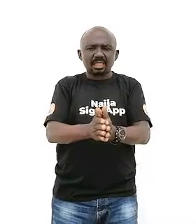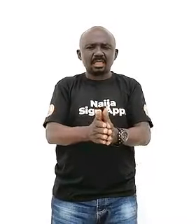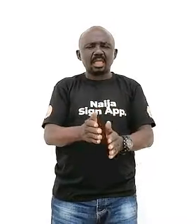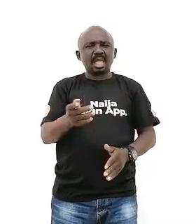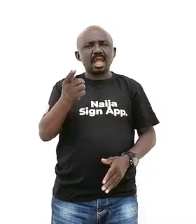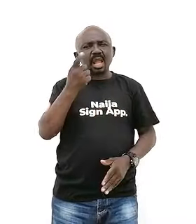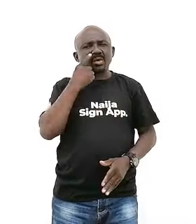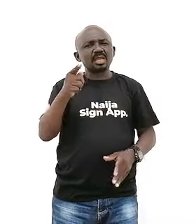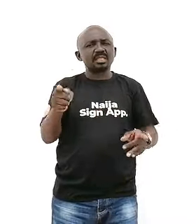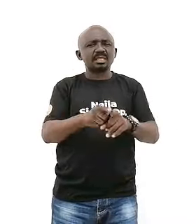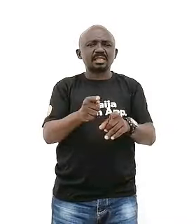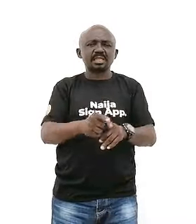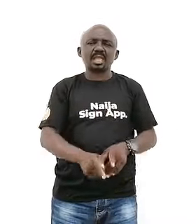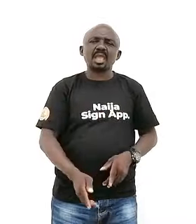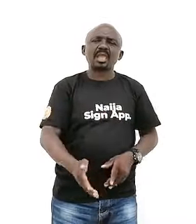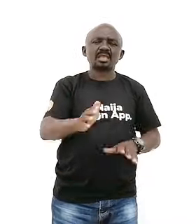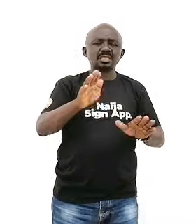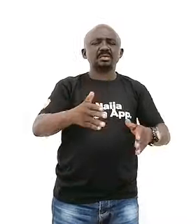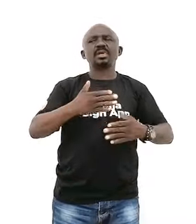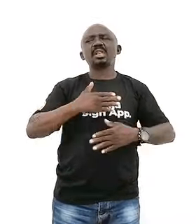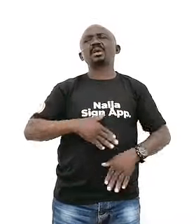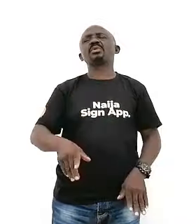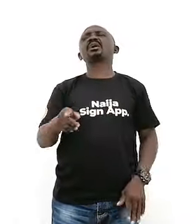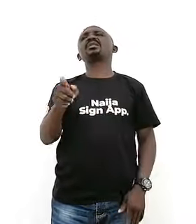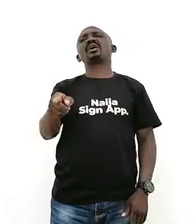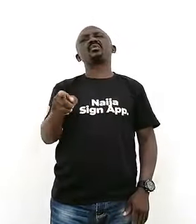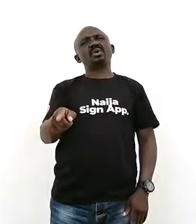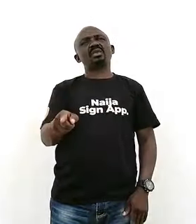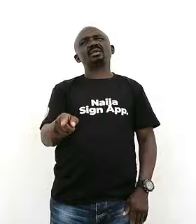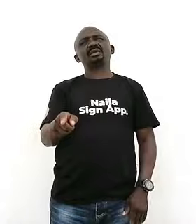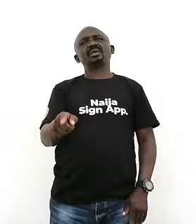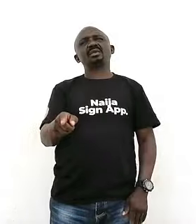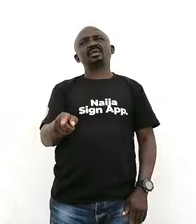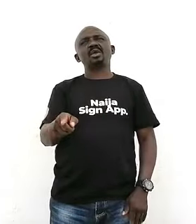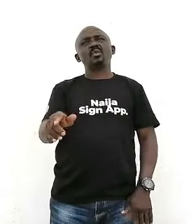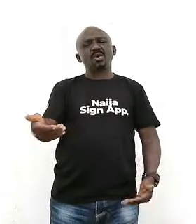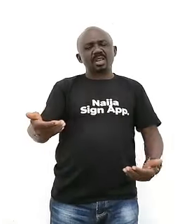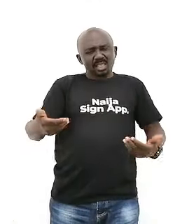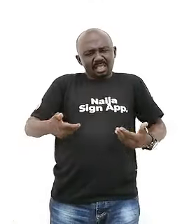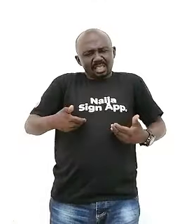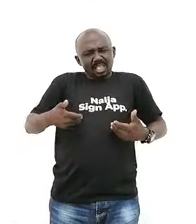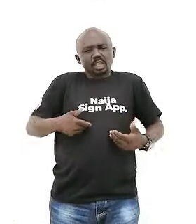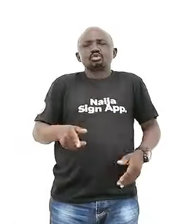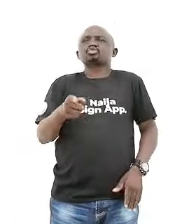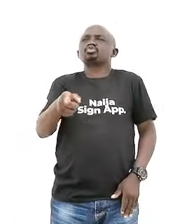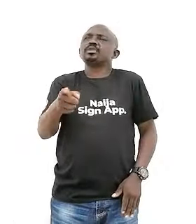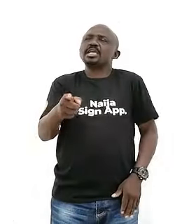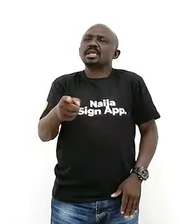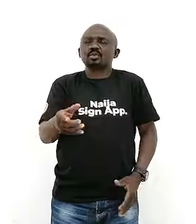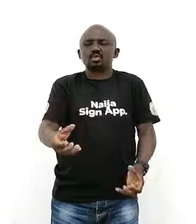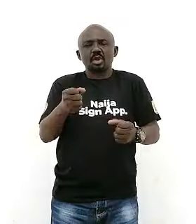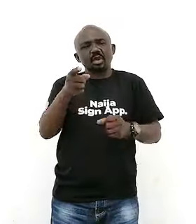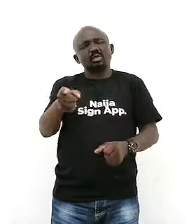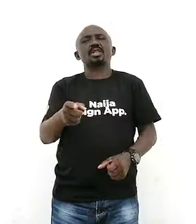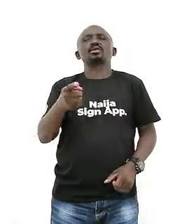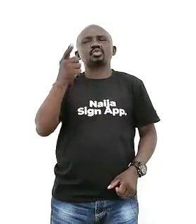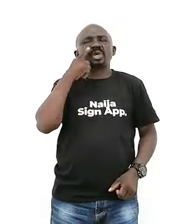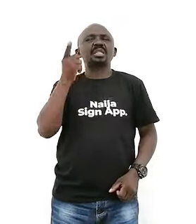so fascinating, it was so beautiful. And come to think of it that these people were expressing themselves in a way of saying